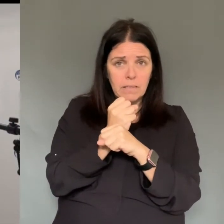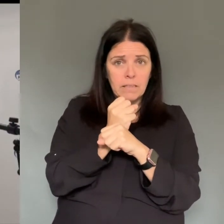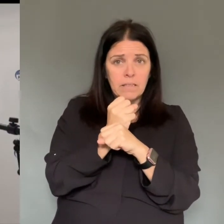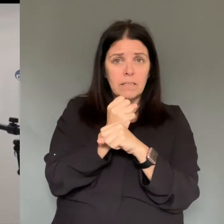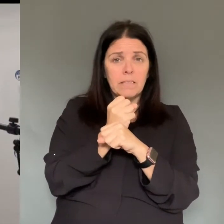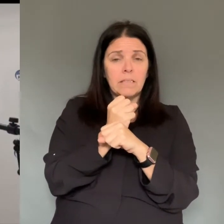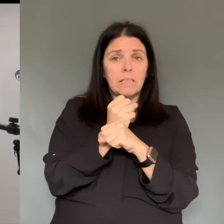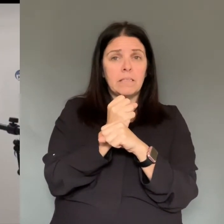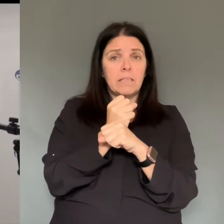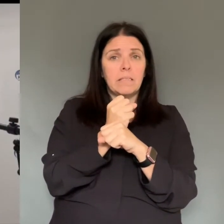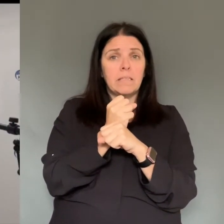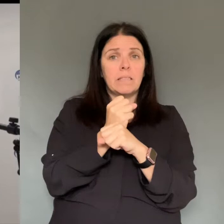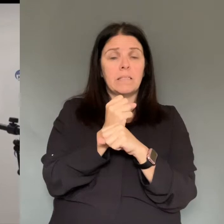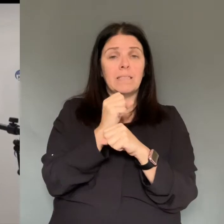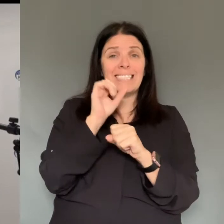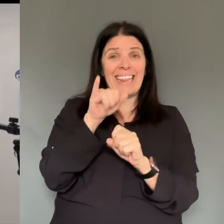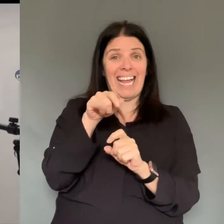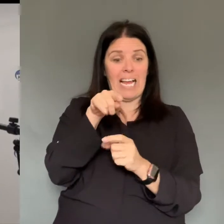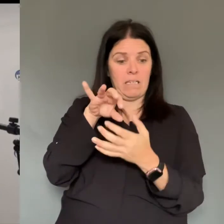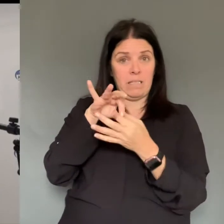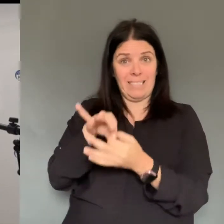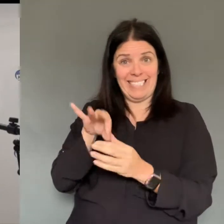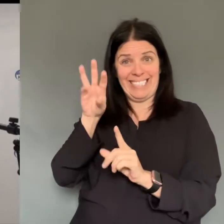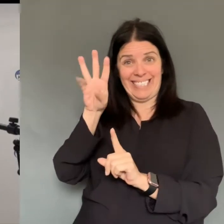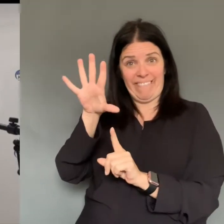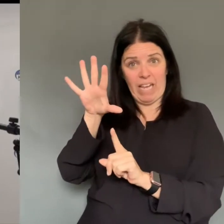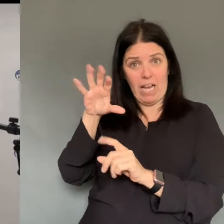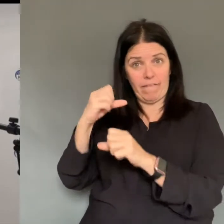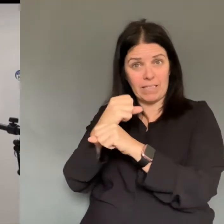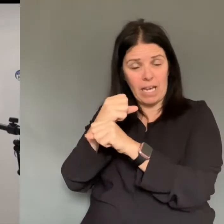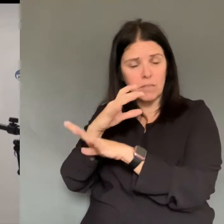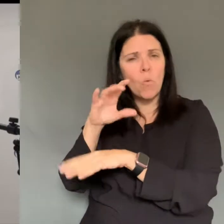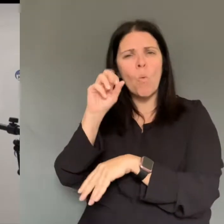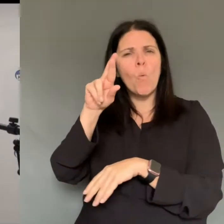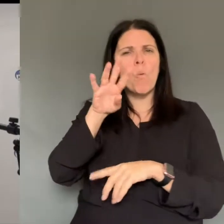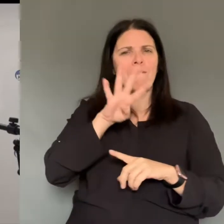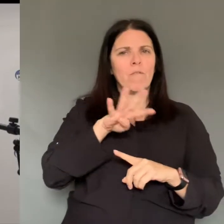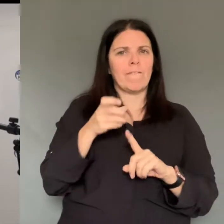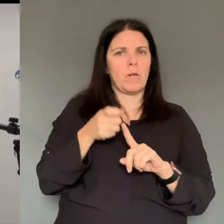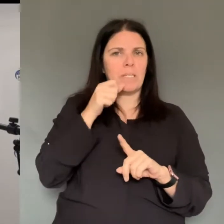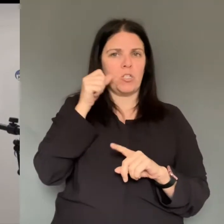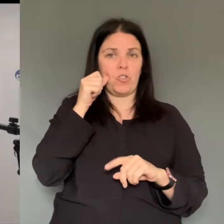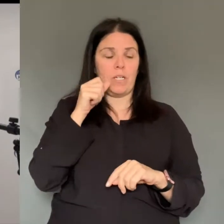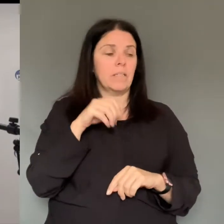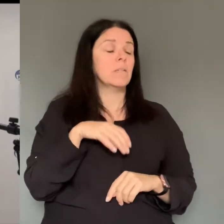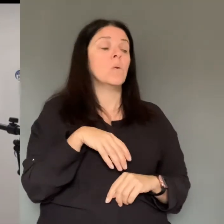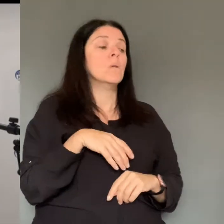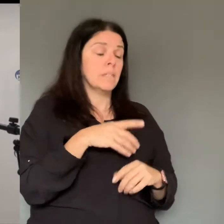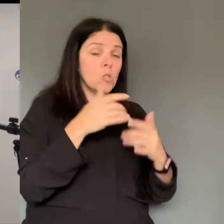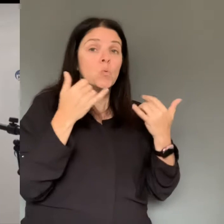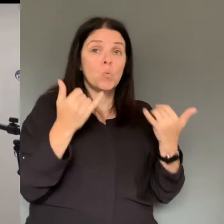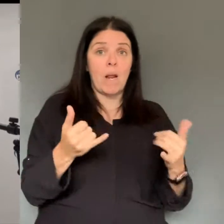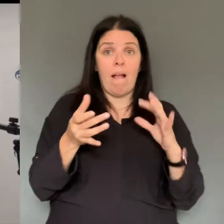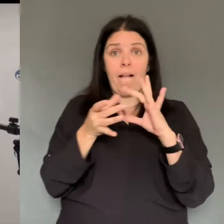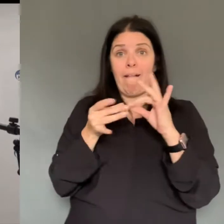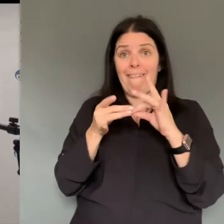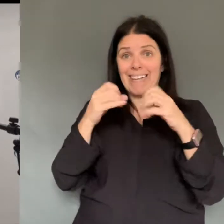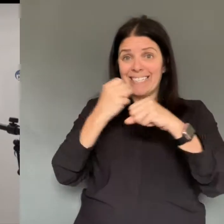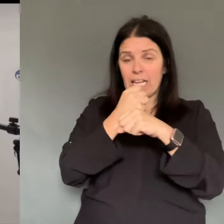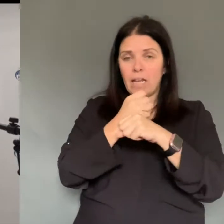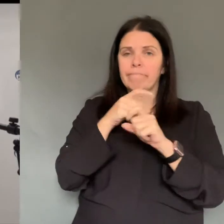Okay, thank you. Question from CTV. So, Doctor, you were talking about